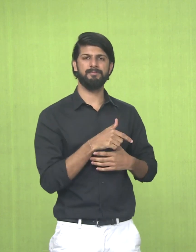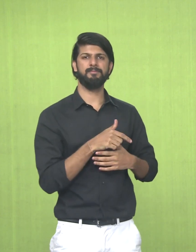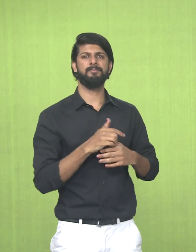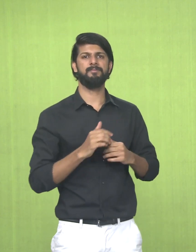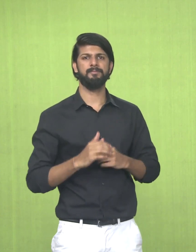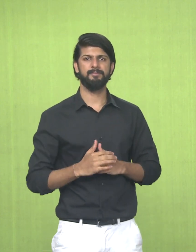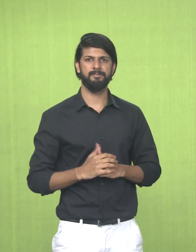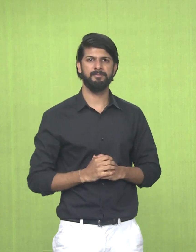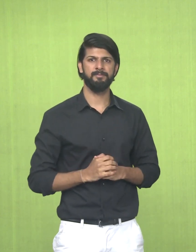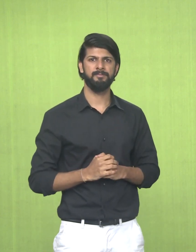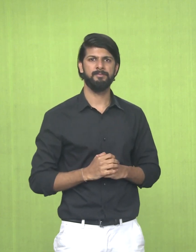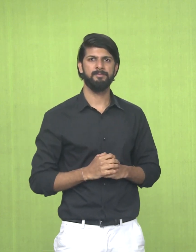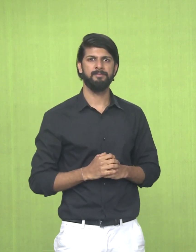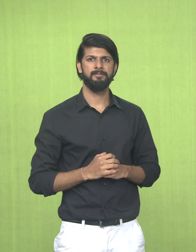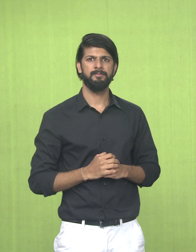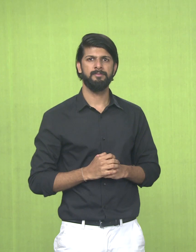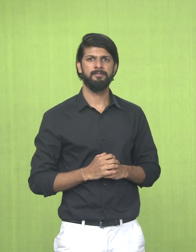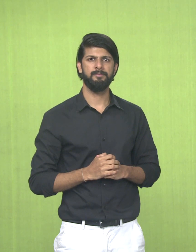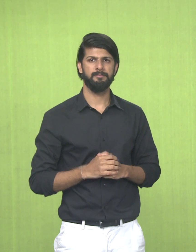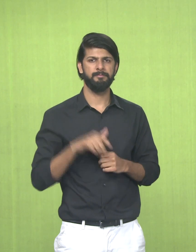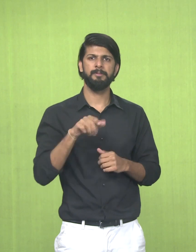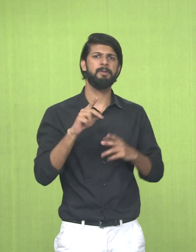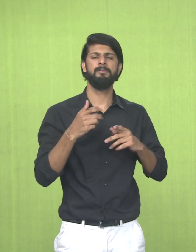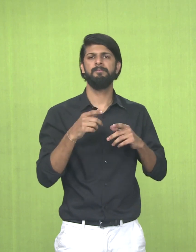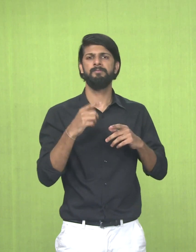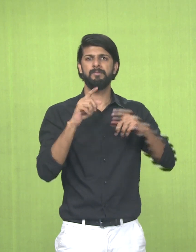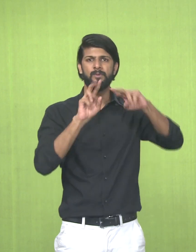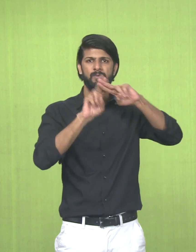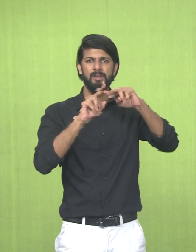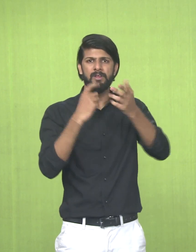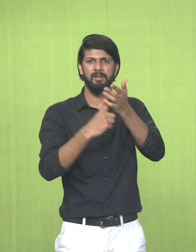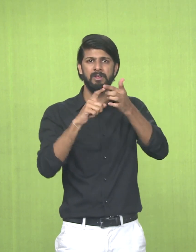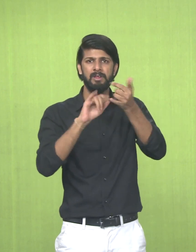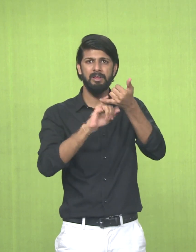is a companion, a friend. Tempera